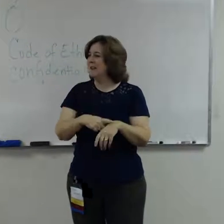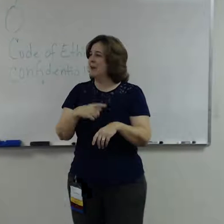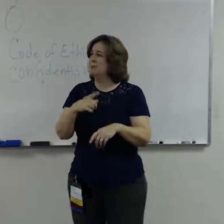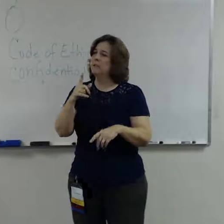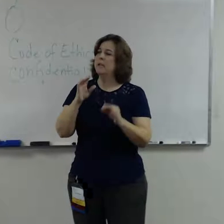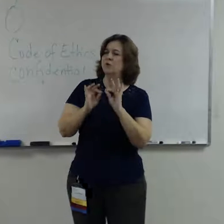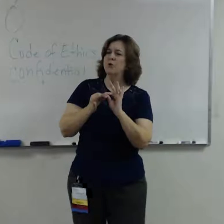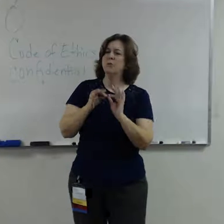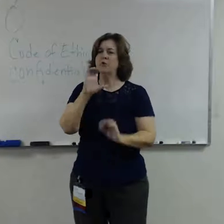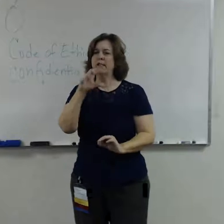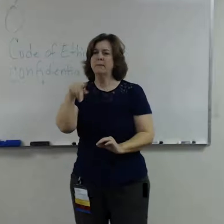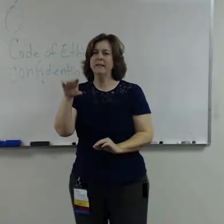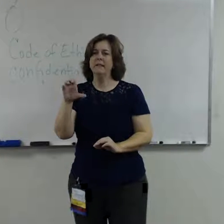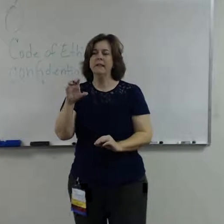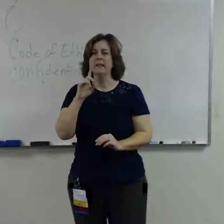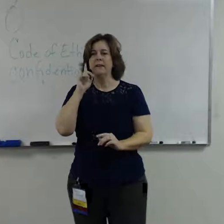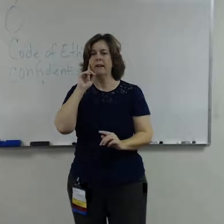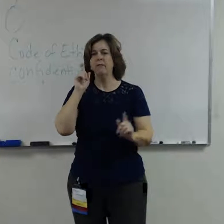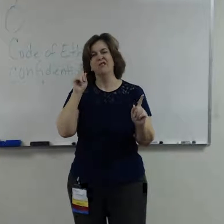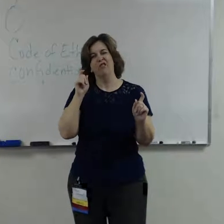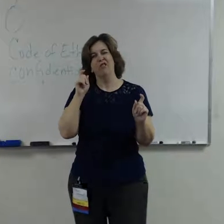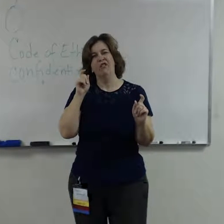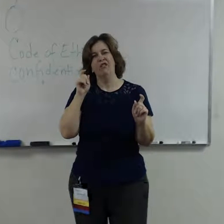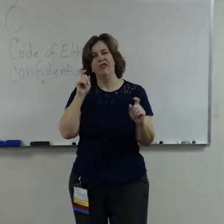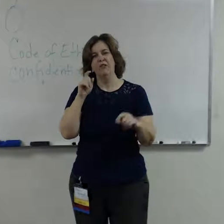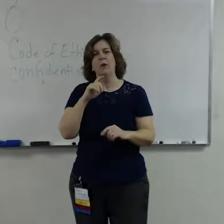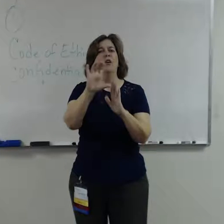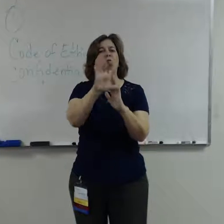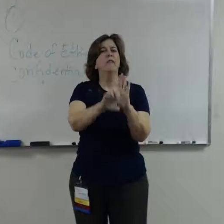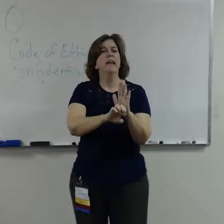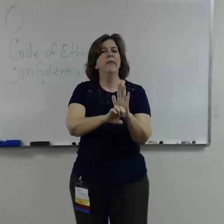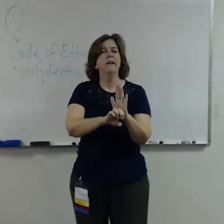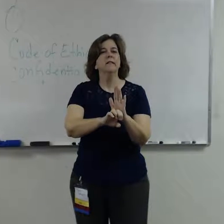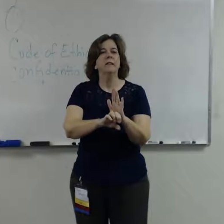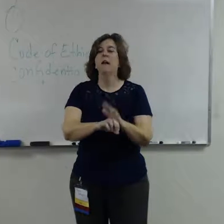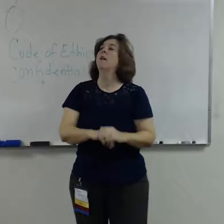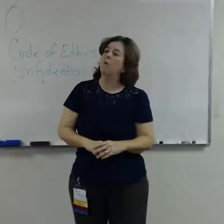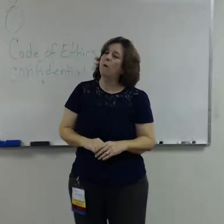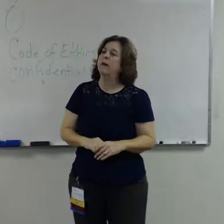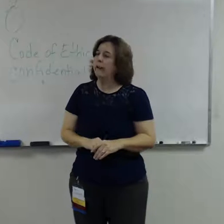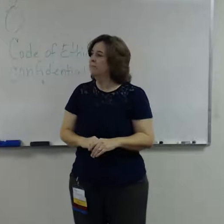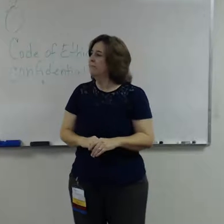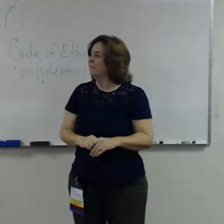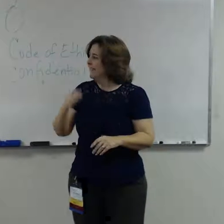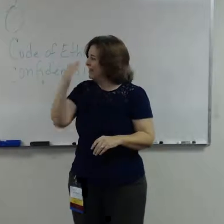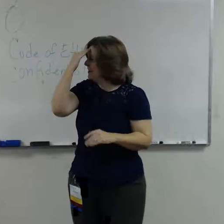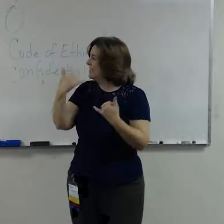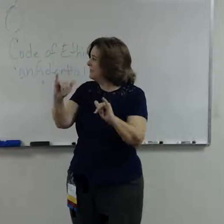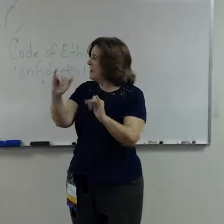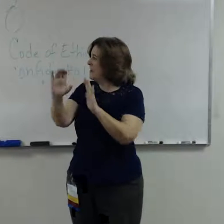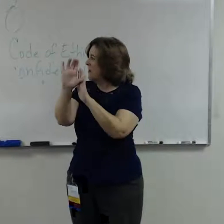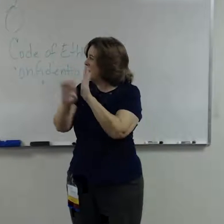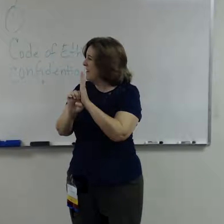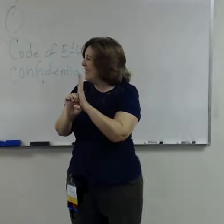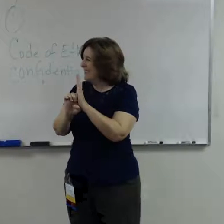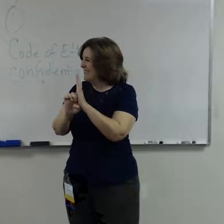sometimes interpreter CPC, and the deaf person will go, huh? And you go, Code of Ethics. Oh, okay. But they still know Code of Ethics,